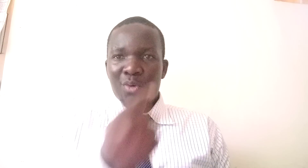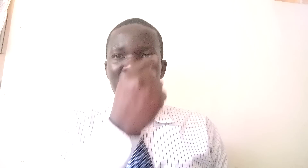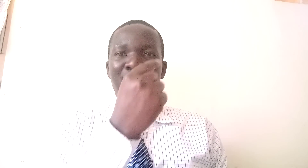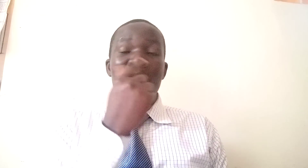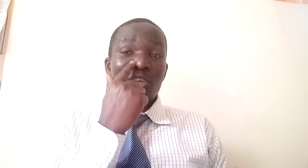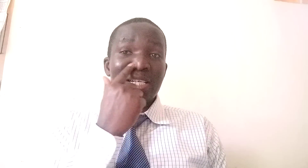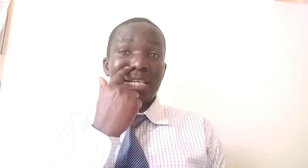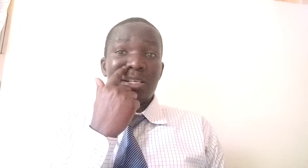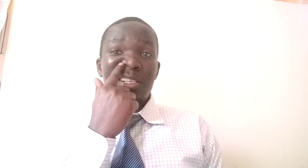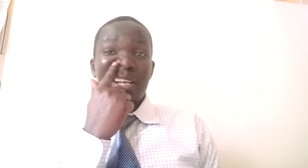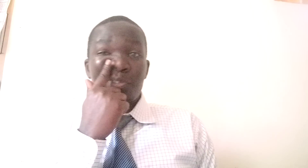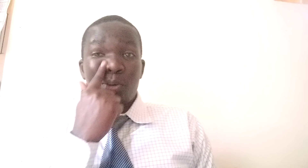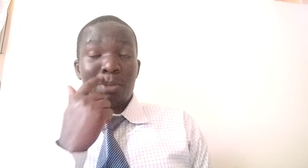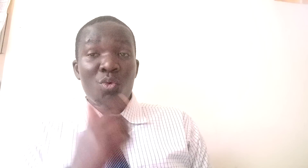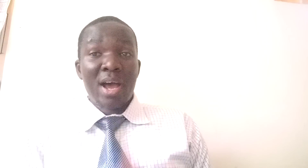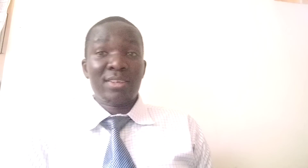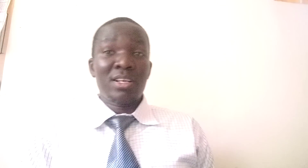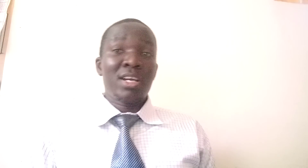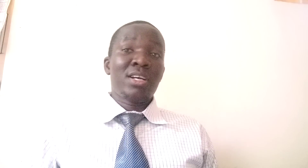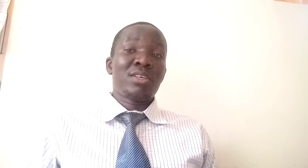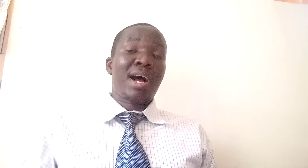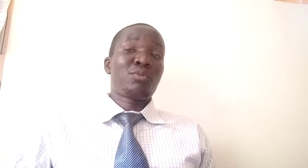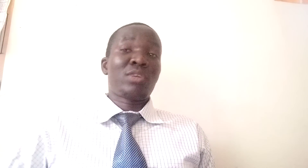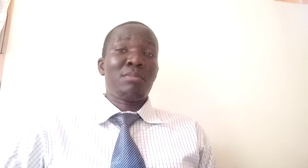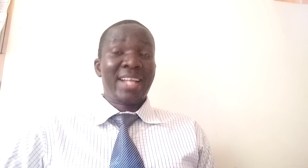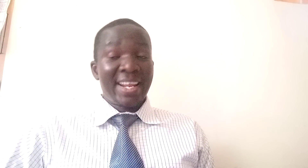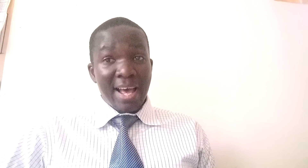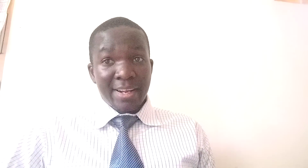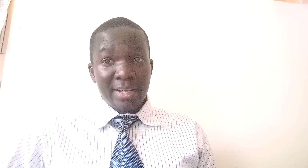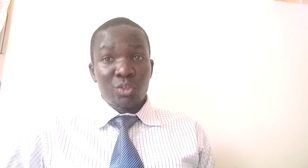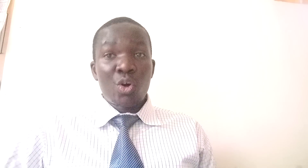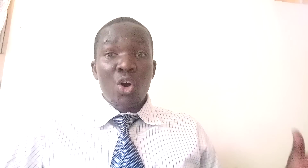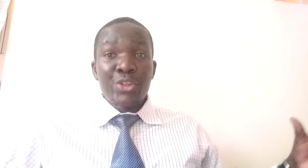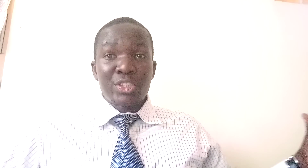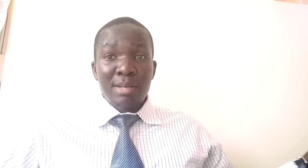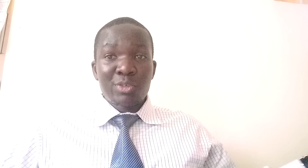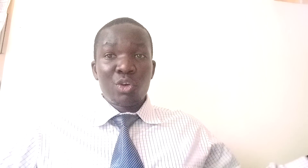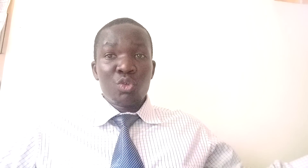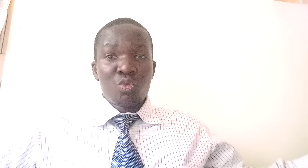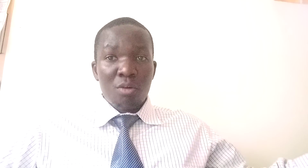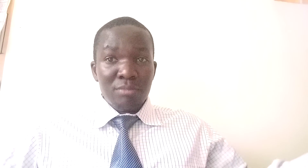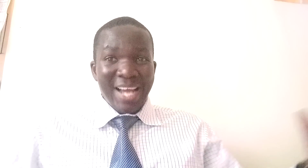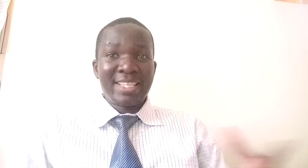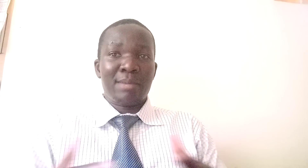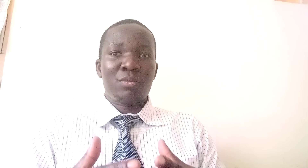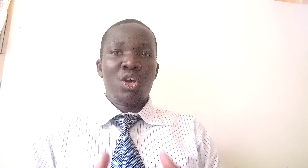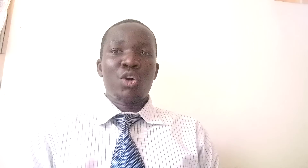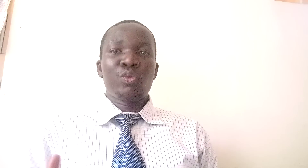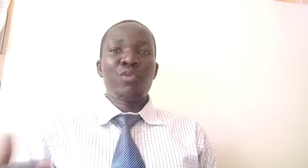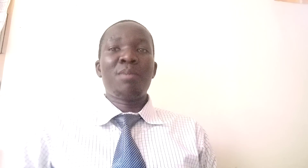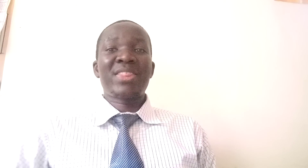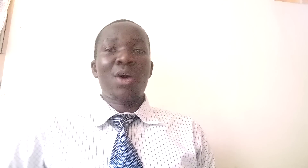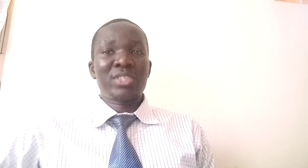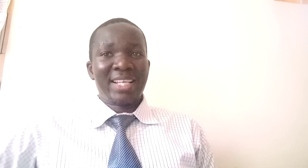10,000. We have already learned from number 1 up to number 900. So all those numbers, you're going to combine them to form thousands